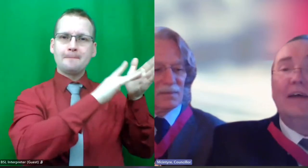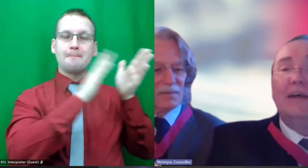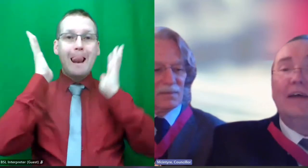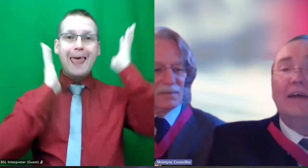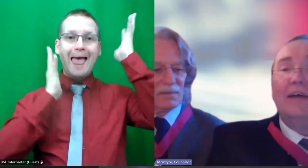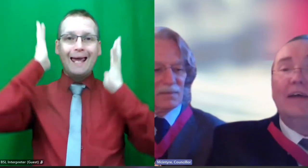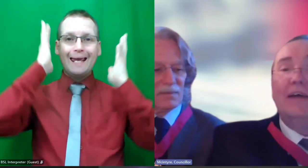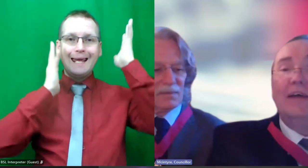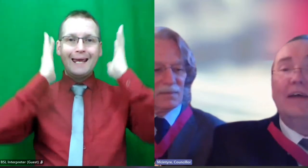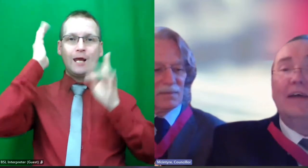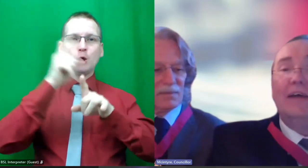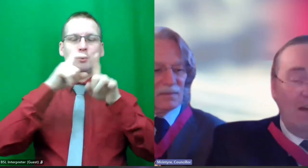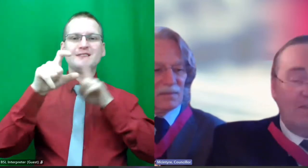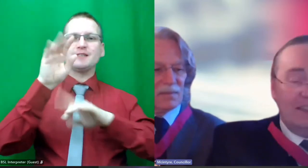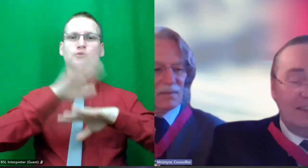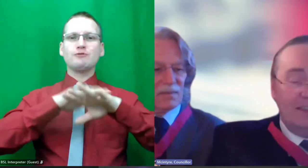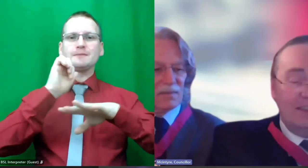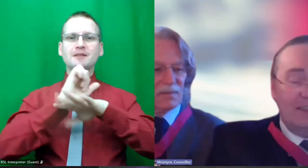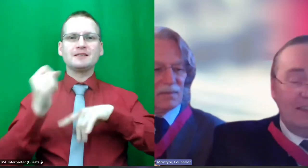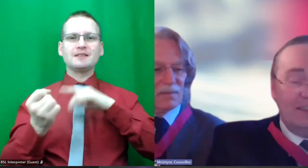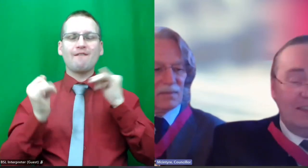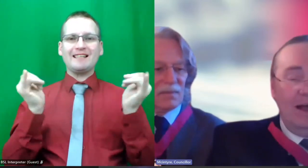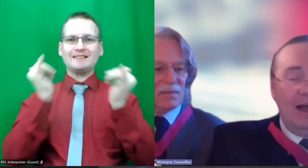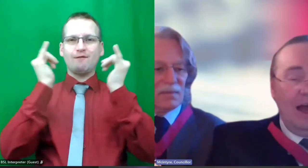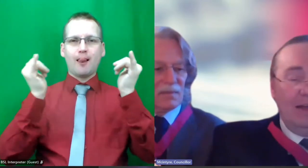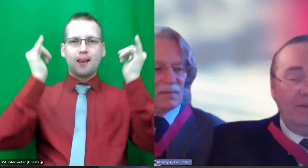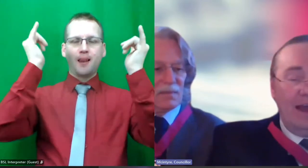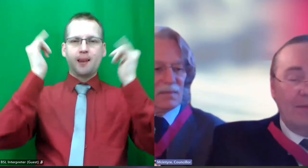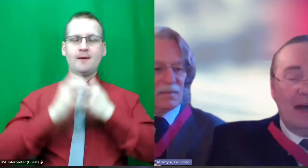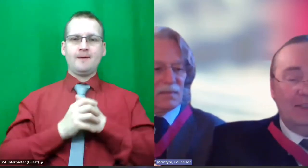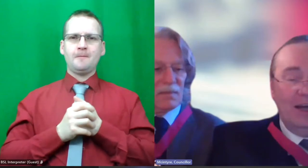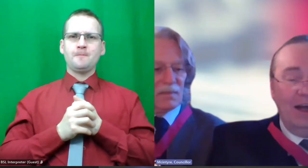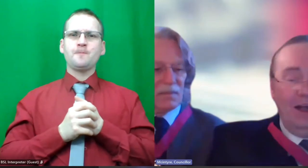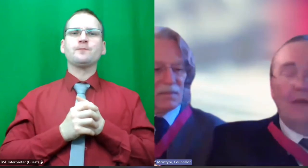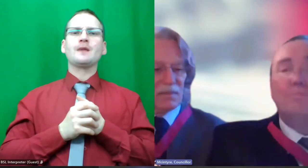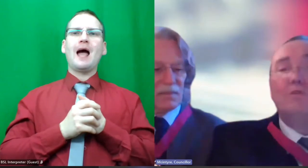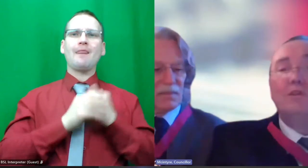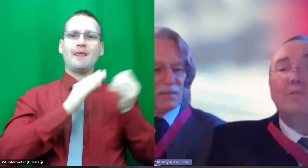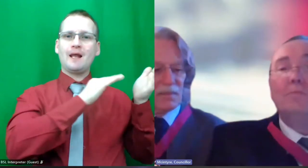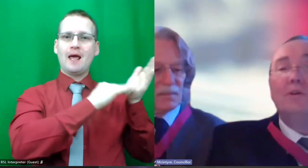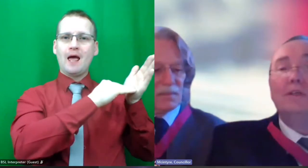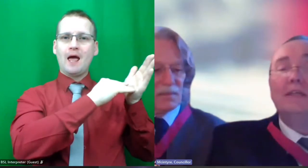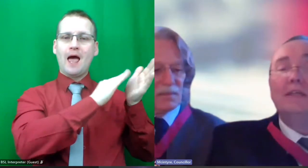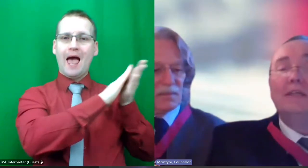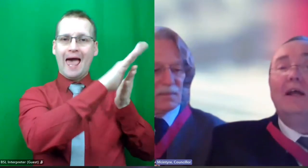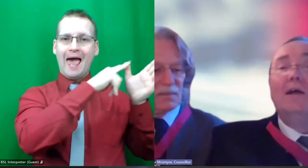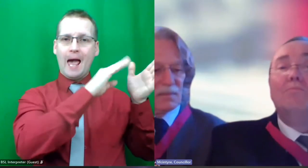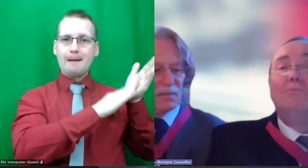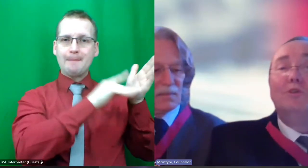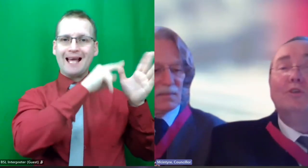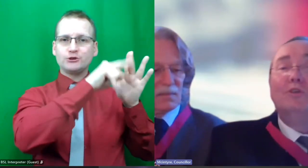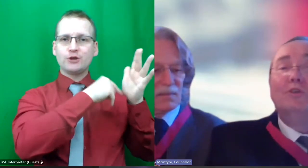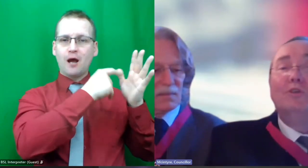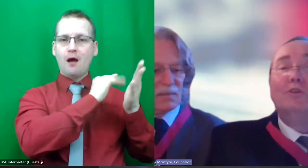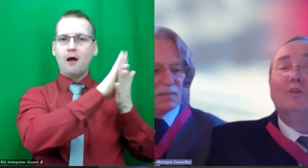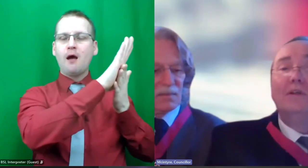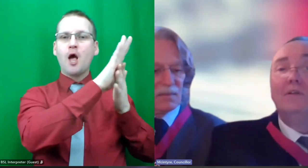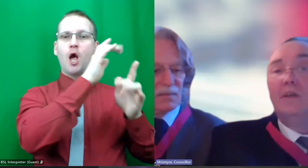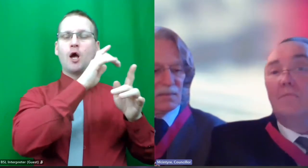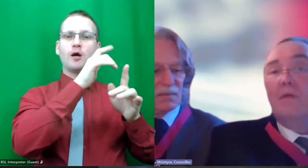the Christmas festival and the Hamadia Muslim community during